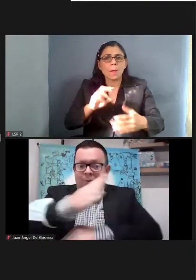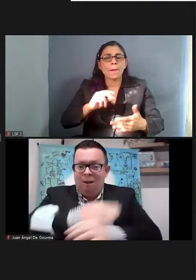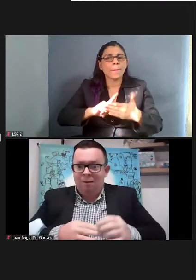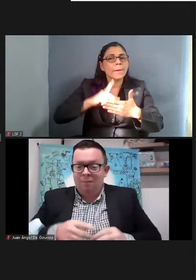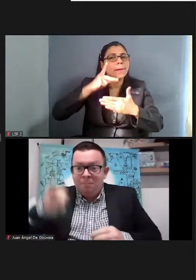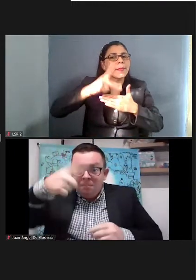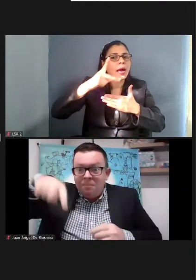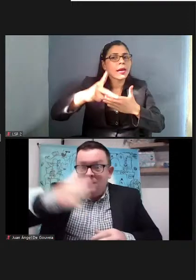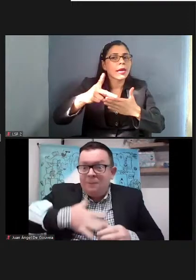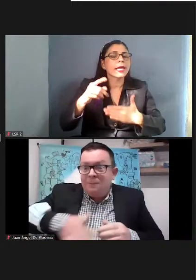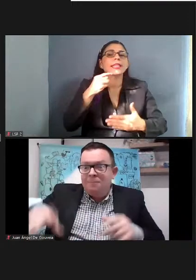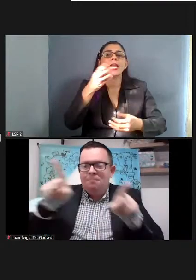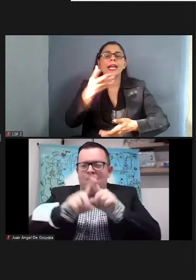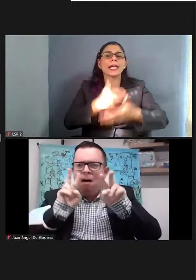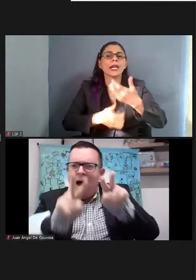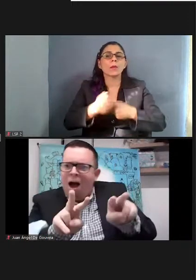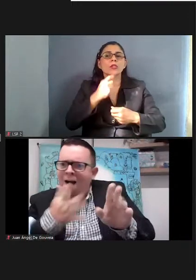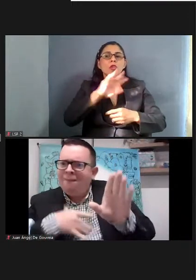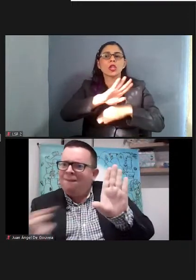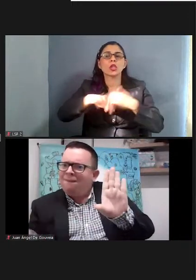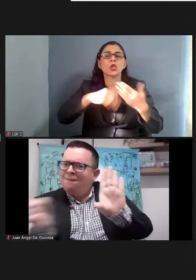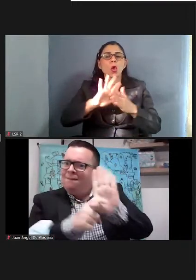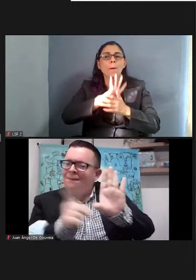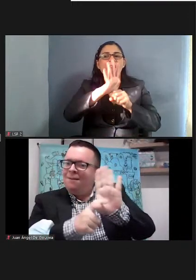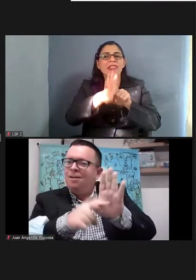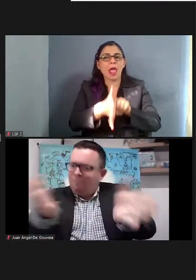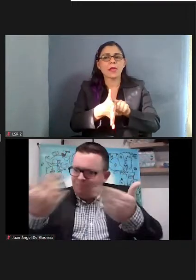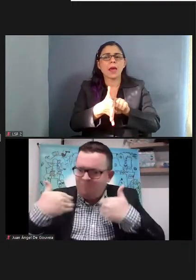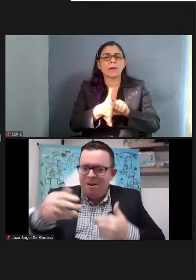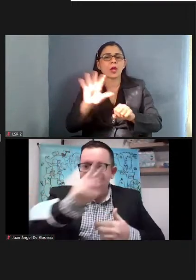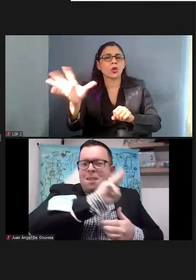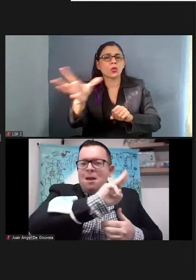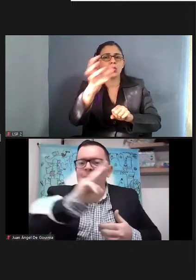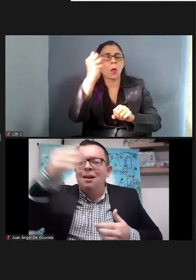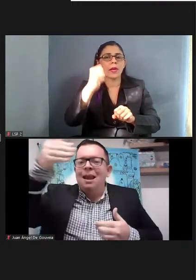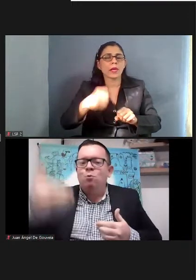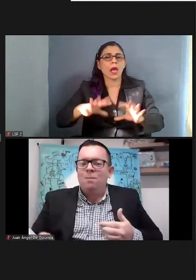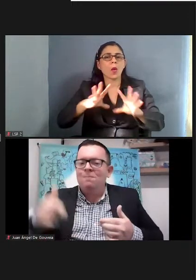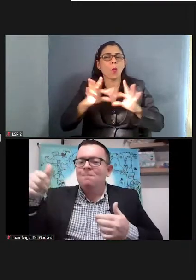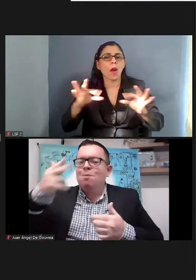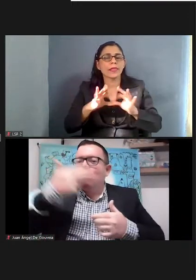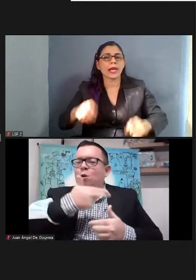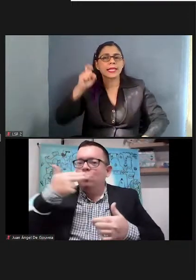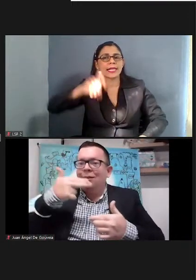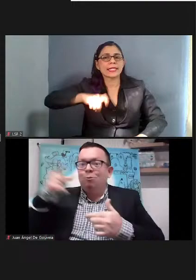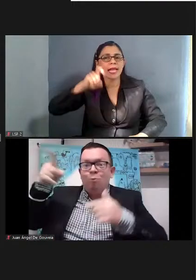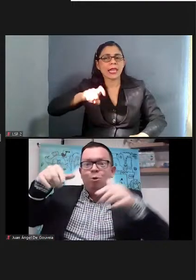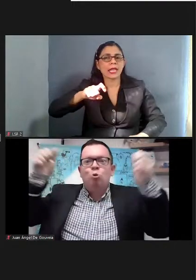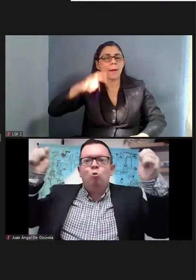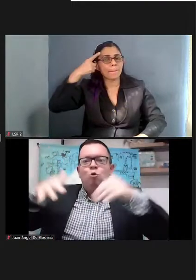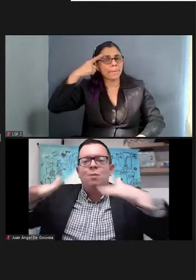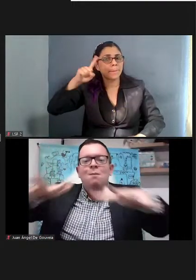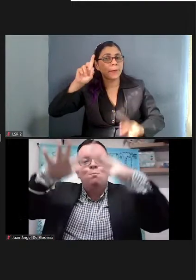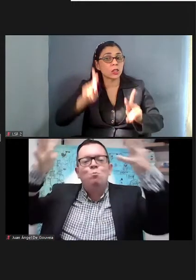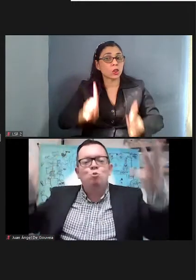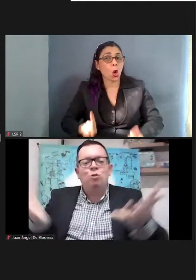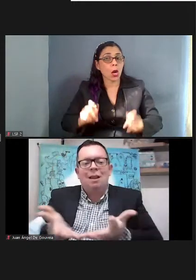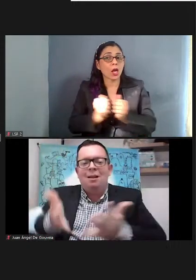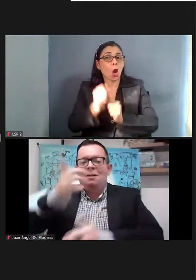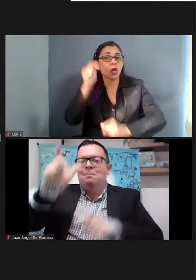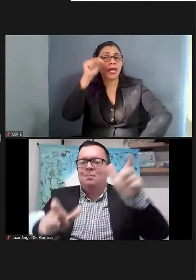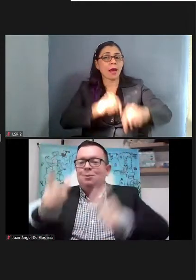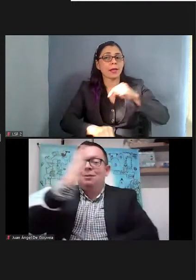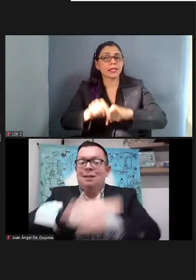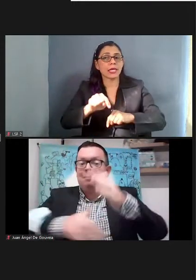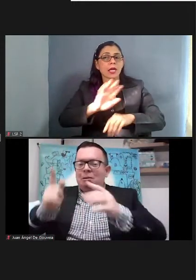ensuring that the pandemic recovery plans will take into account the needs of persons with